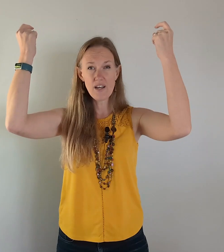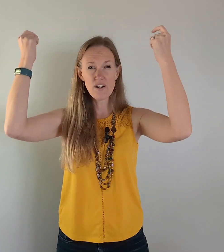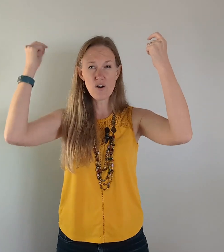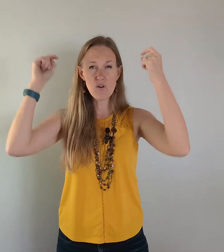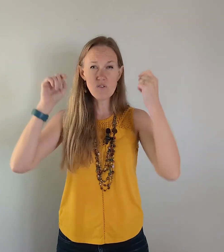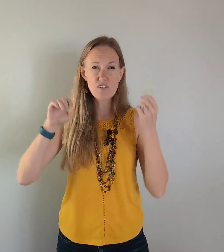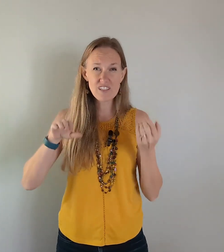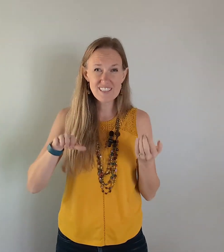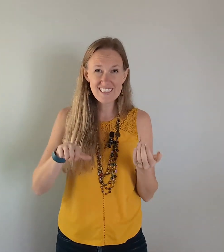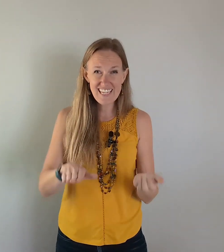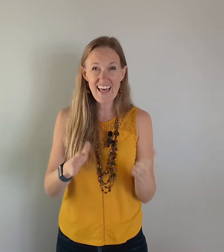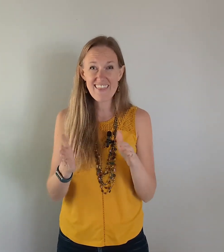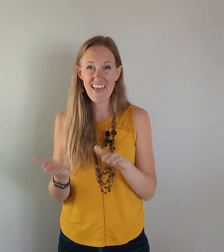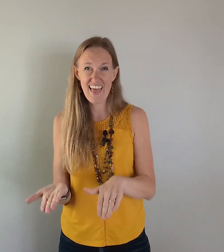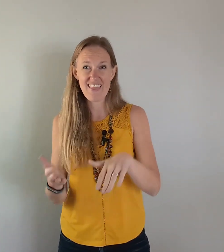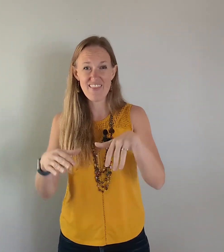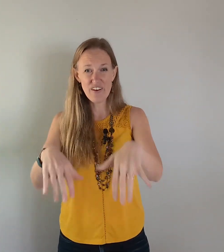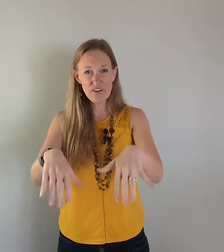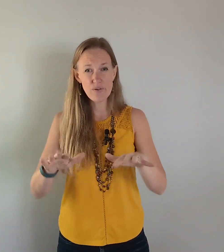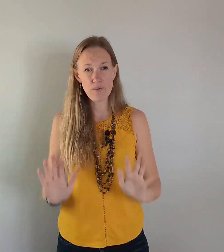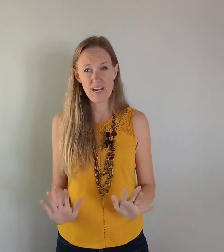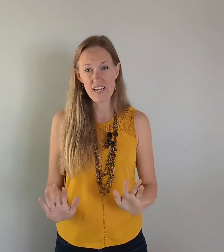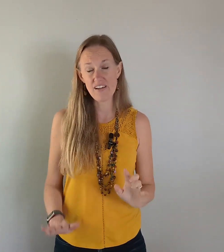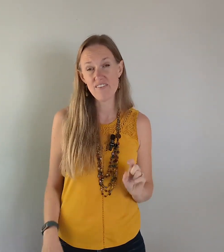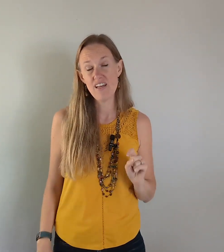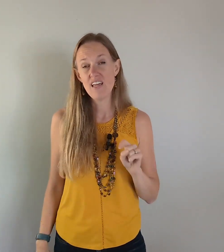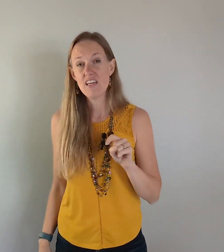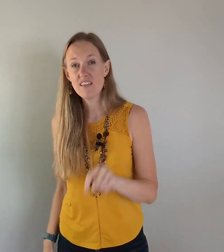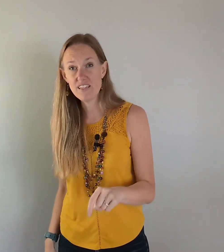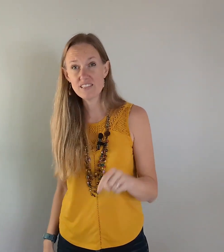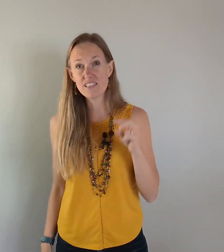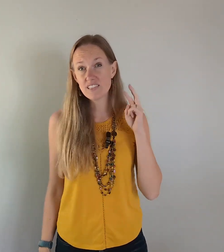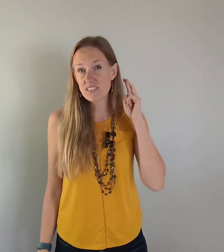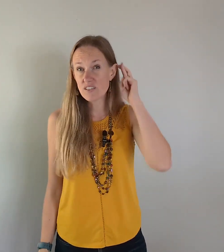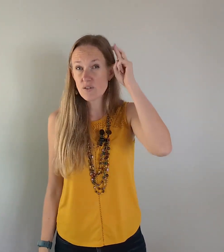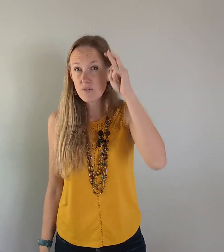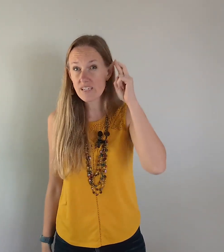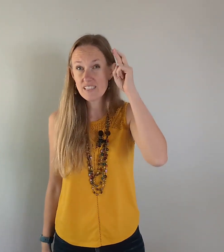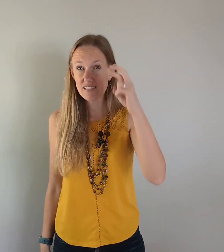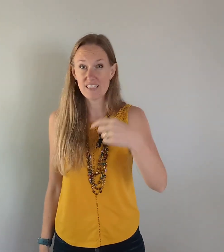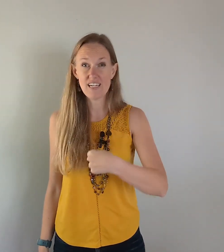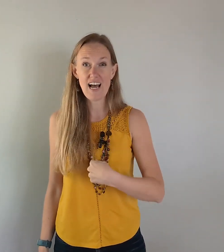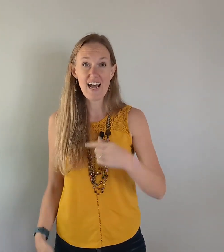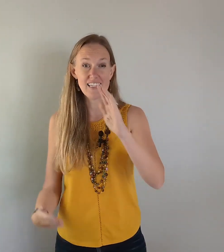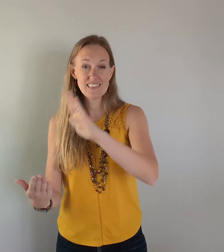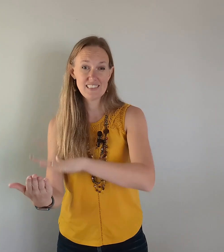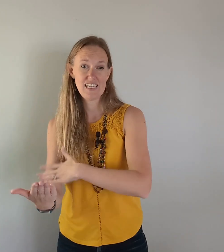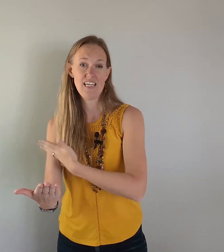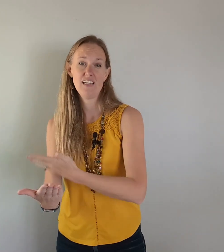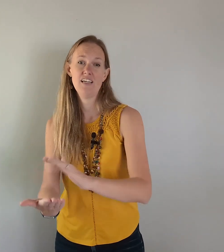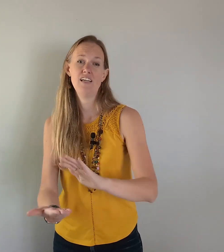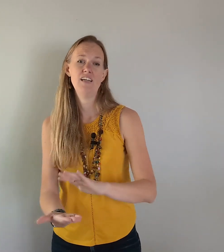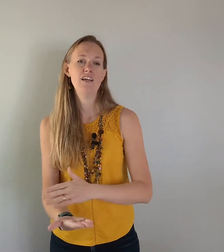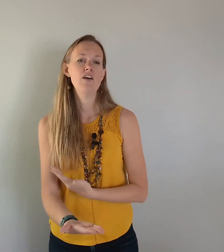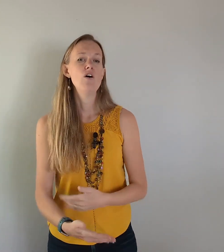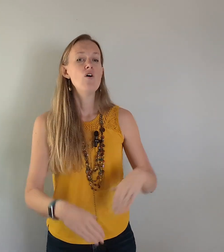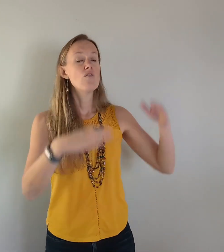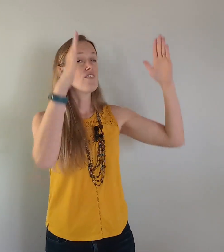won over death and the grave, this is the reason I sing. For